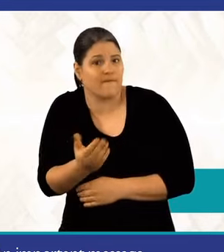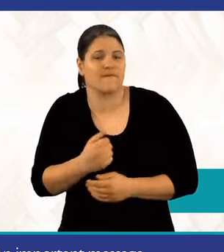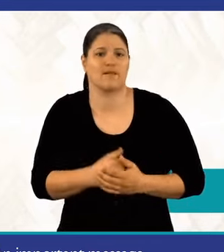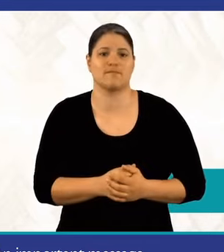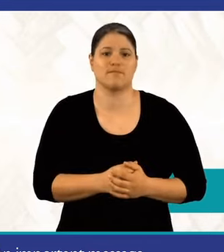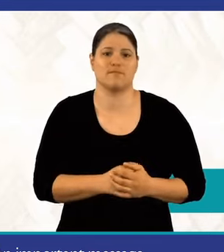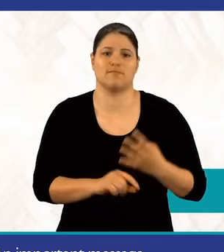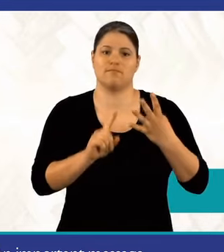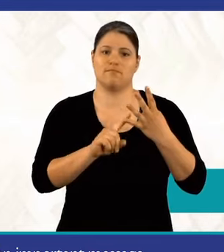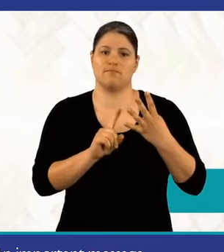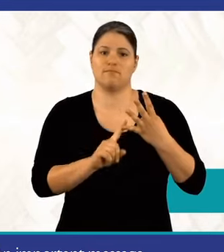persistent pain in your pelvis,